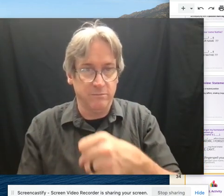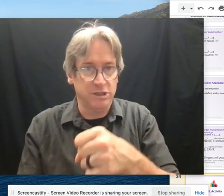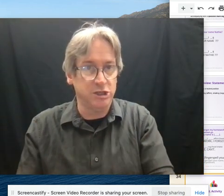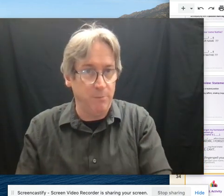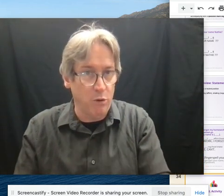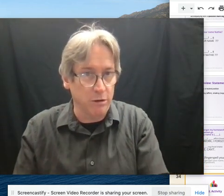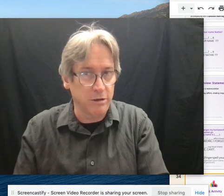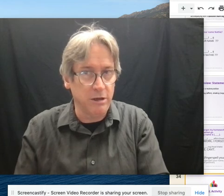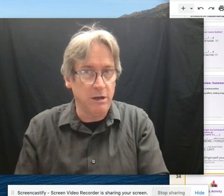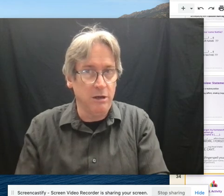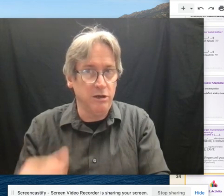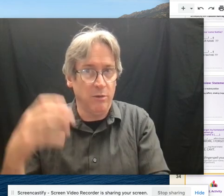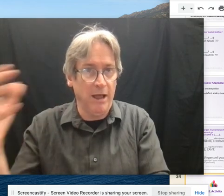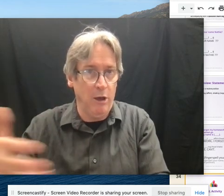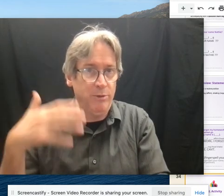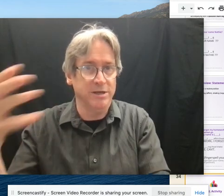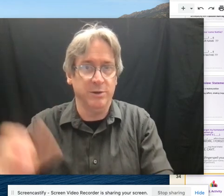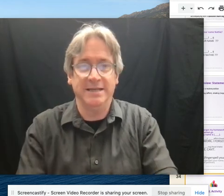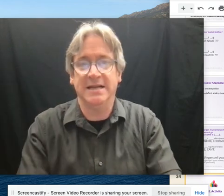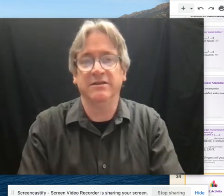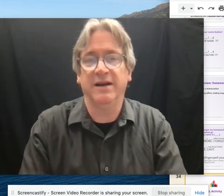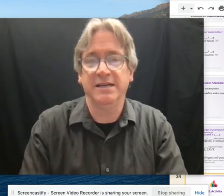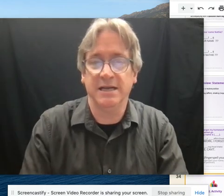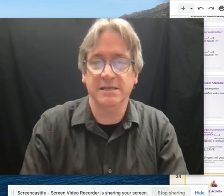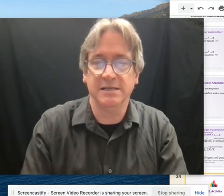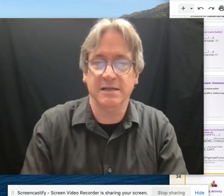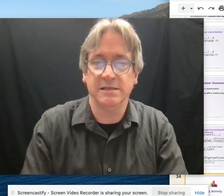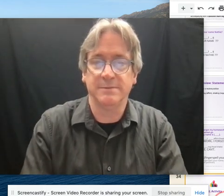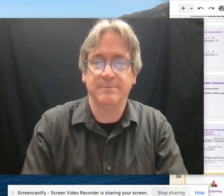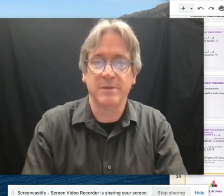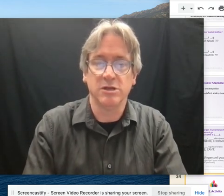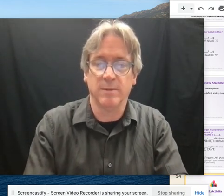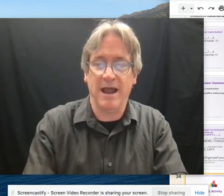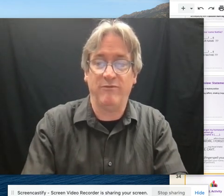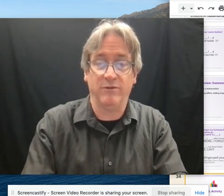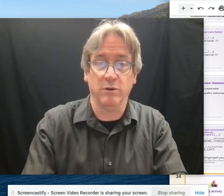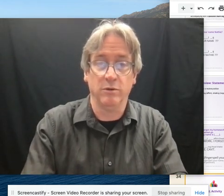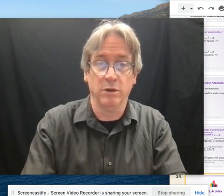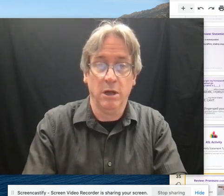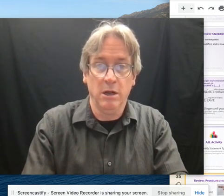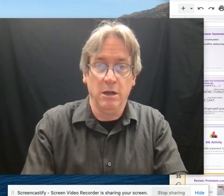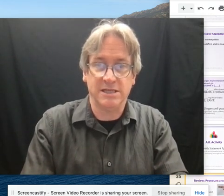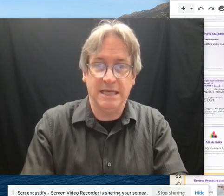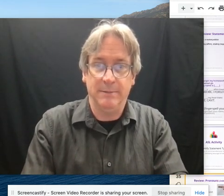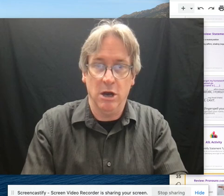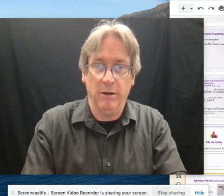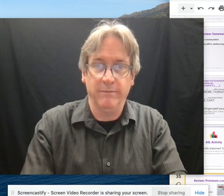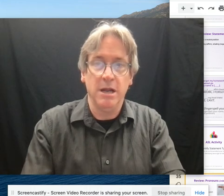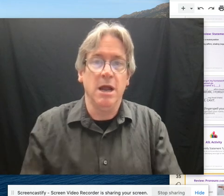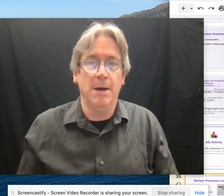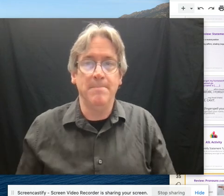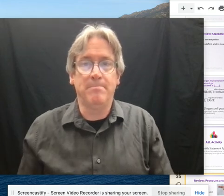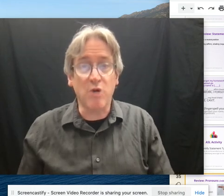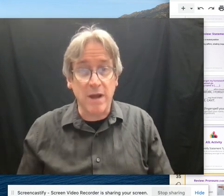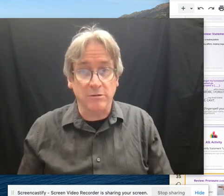of support that will help you as you identify signs and sentences. So about halfway through, let's keep